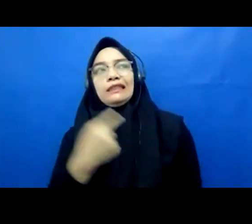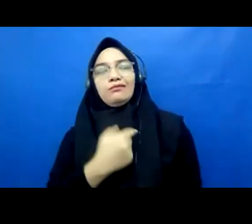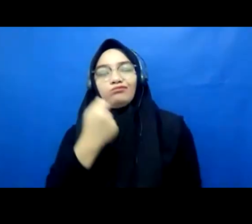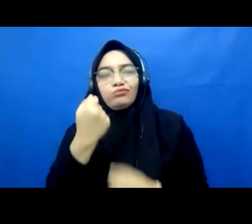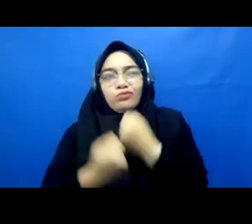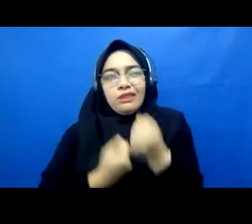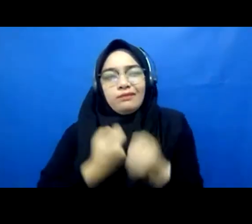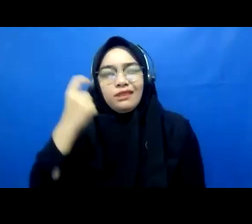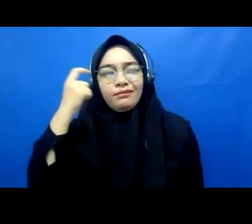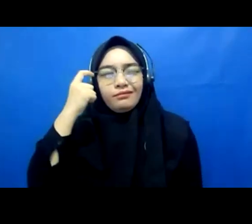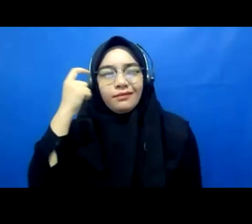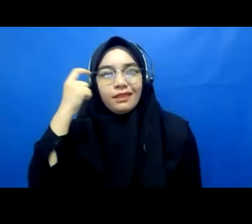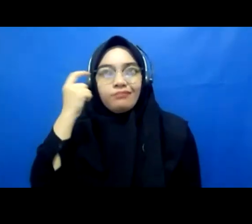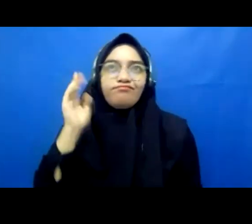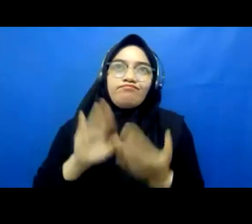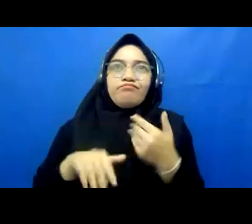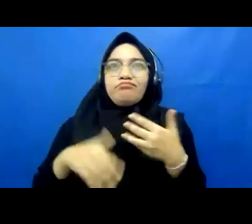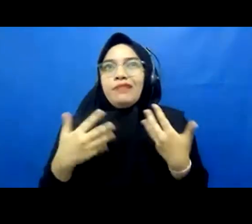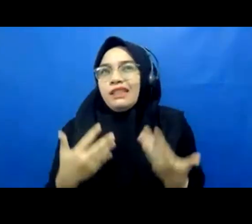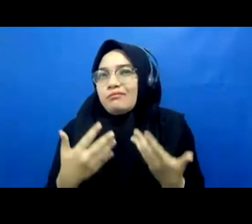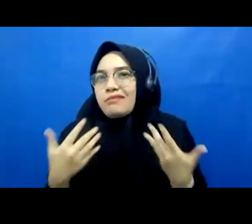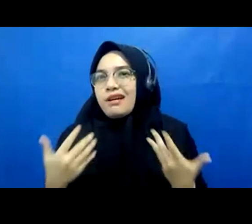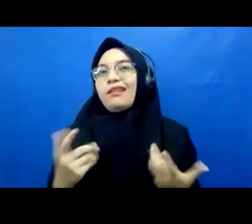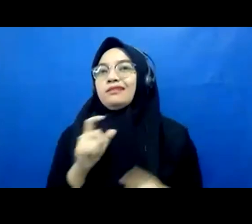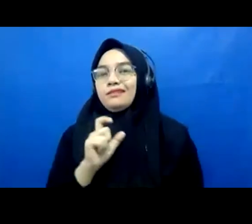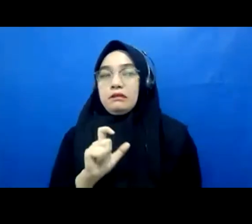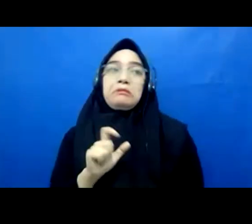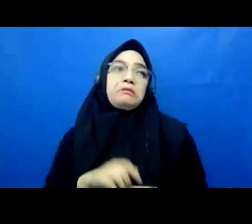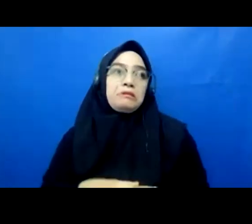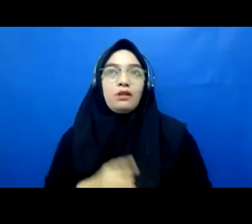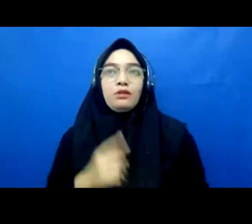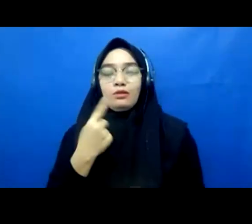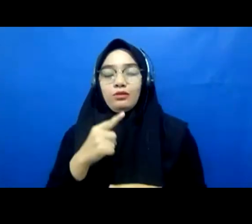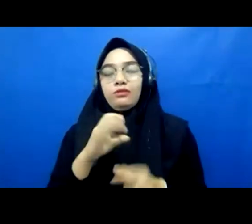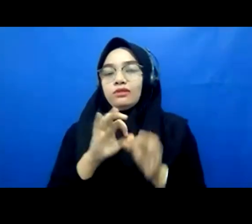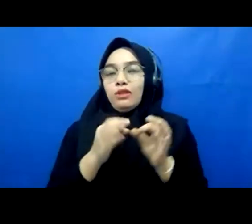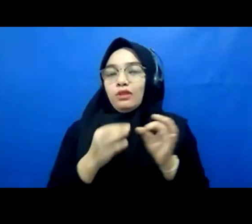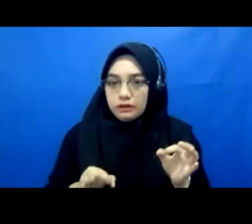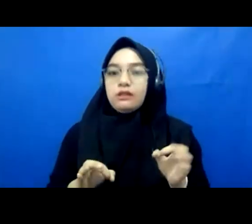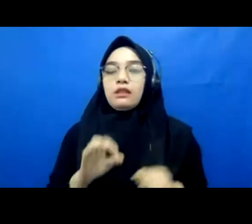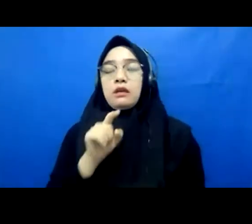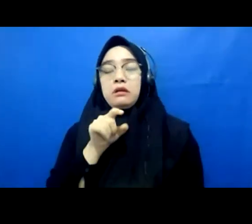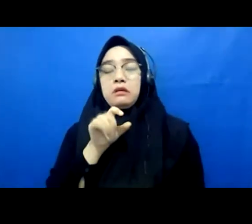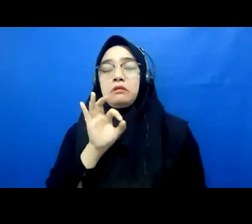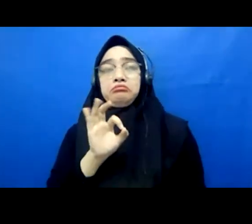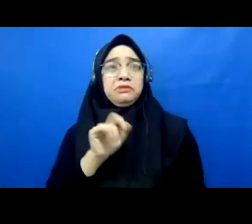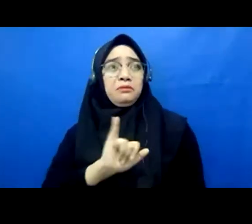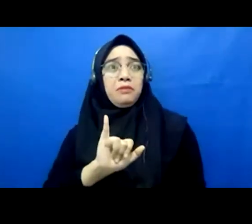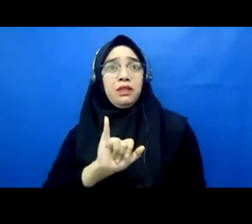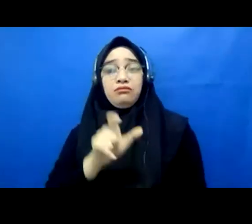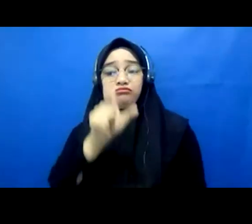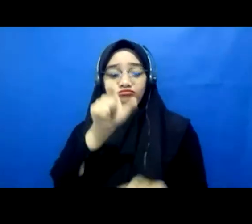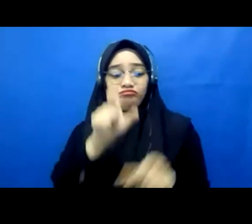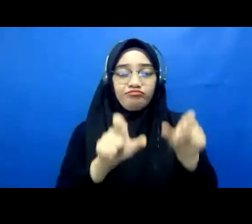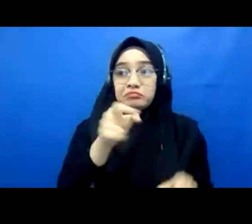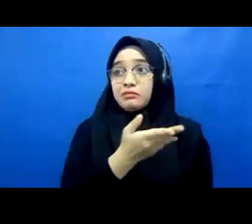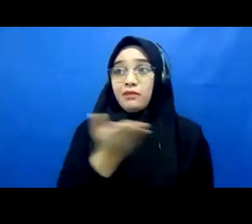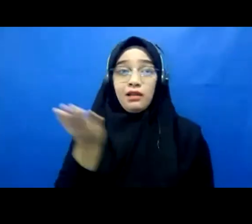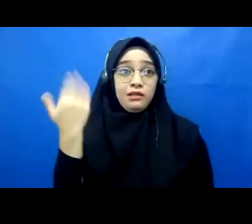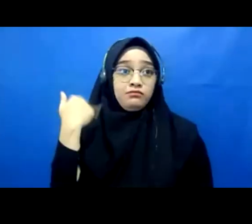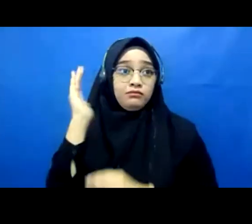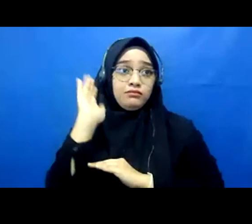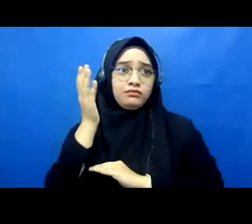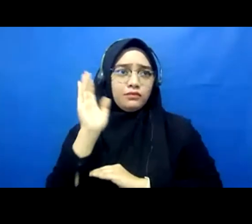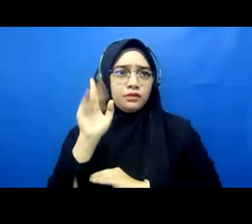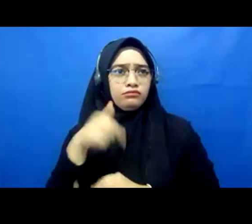that we, all of us, all the fantastic speakers that have shared today, keep doing what we do, I hope that it encourages the wider society